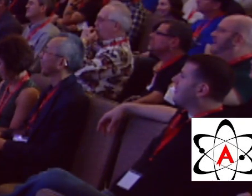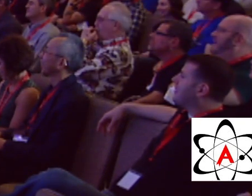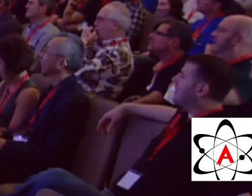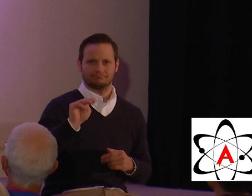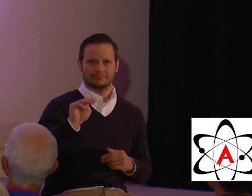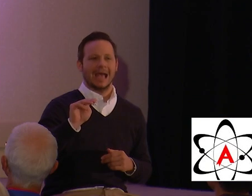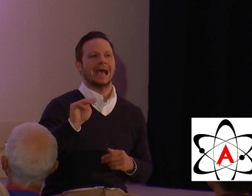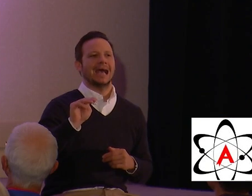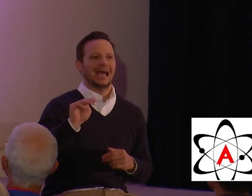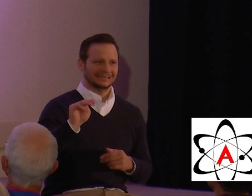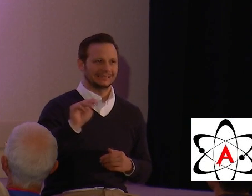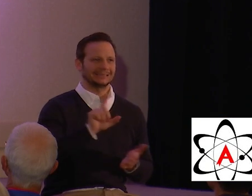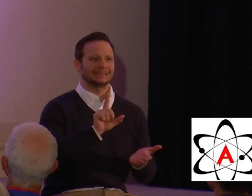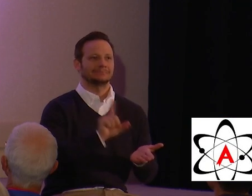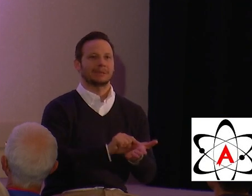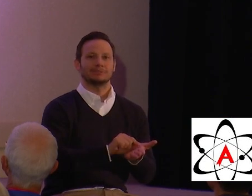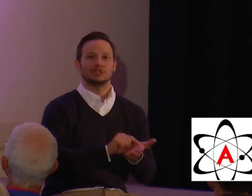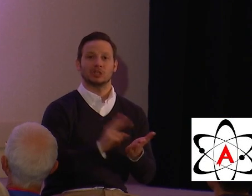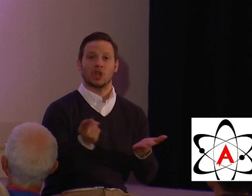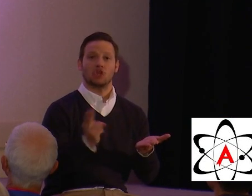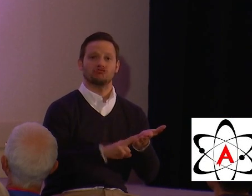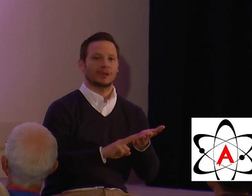And I lost my publishing contract.